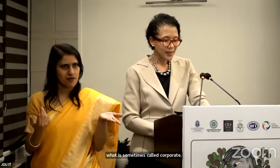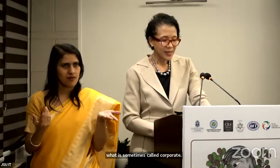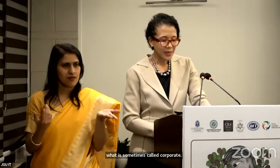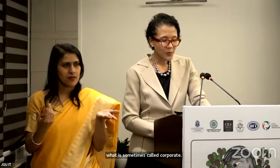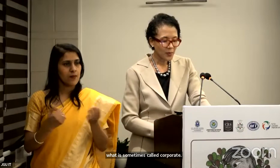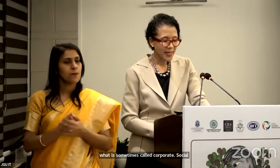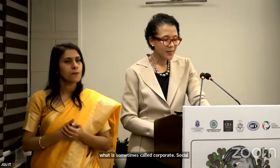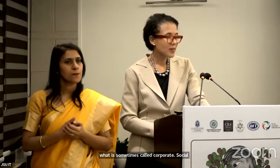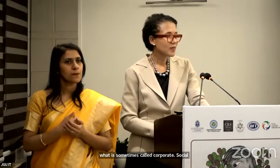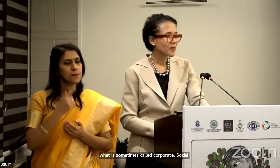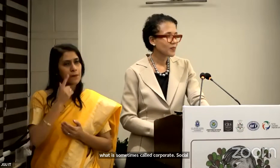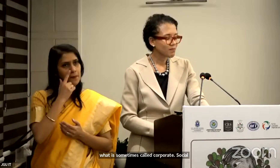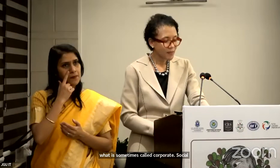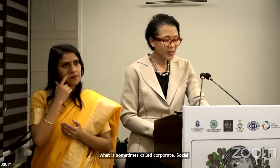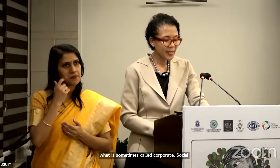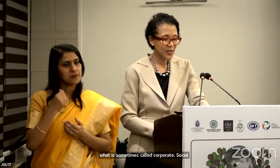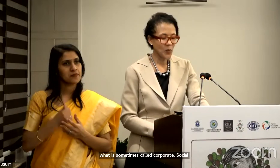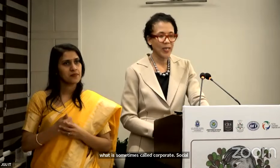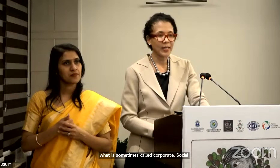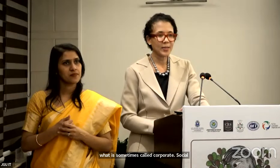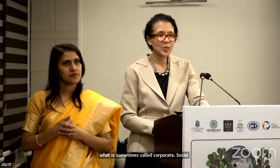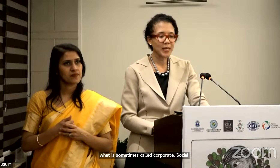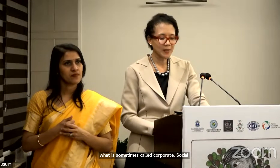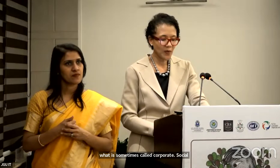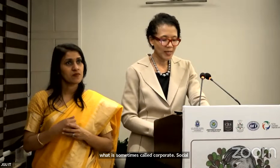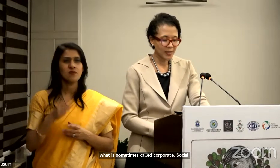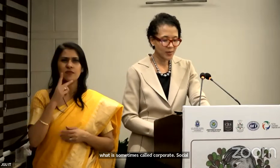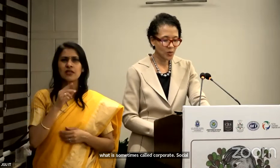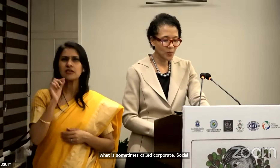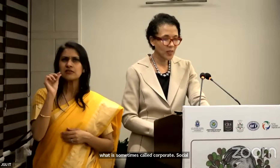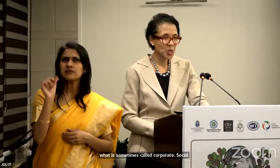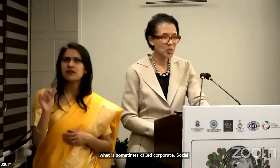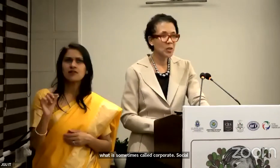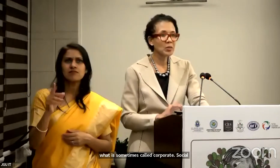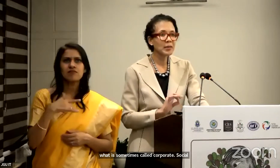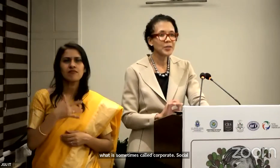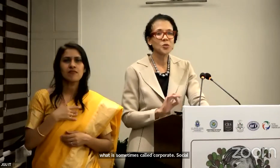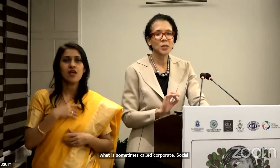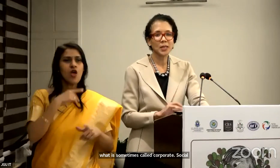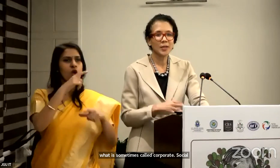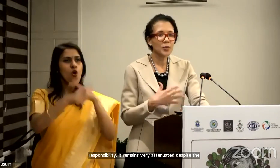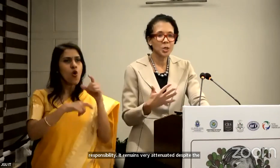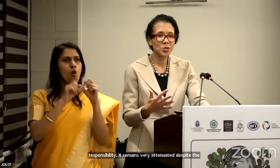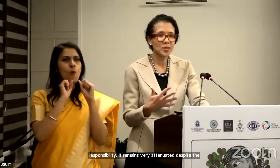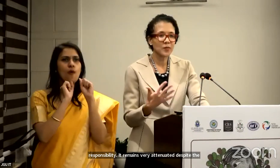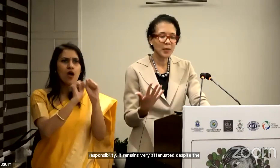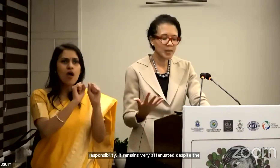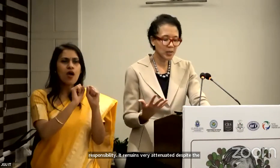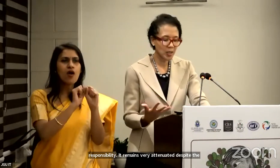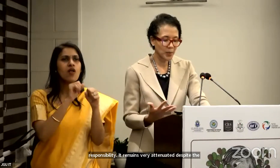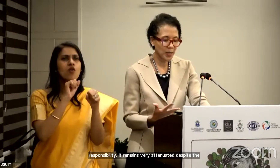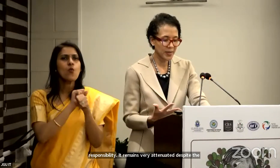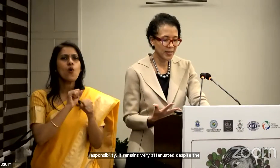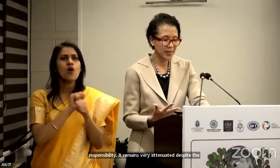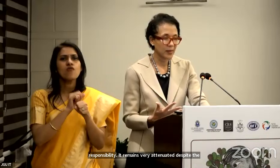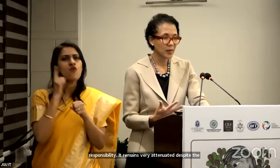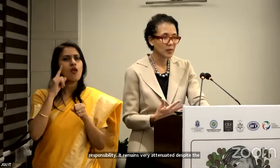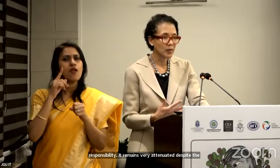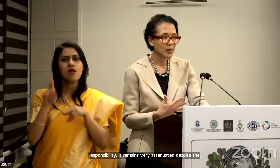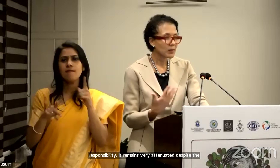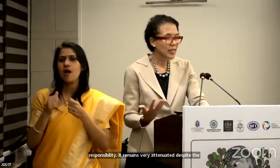but it remains very attenuated, despite the fact that corporations are literally creatures of public law and